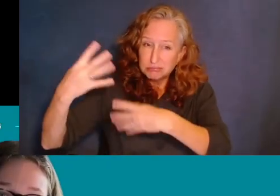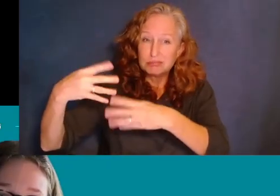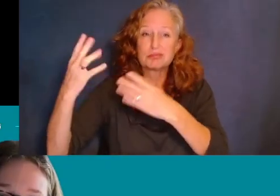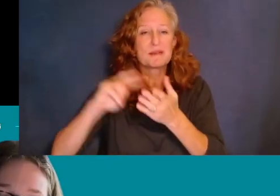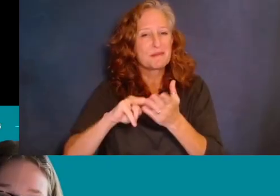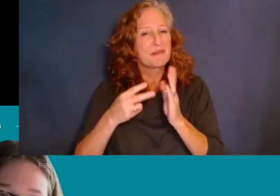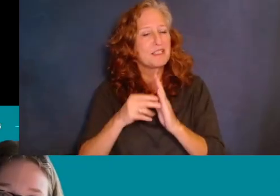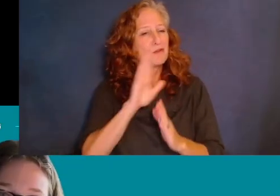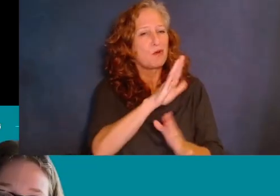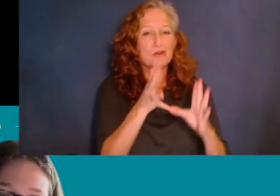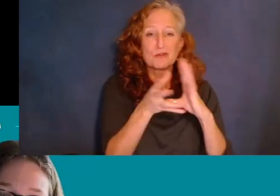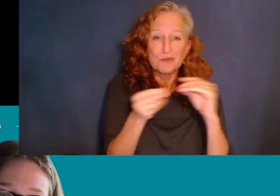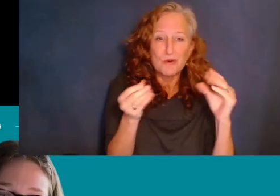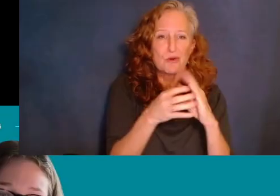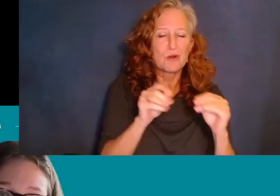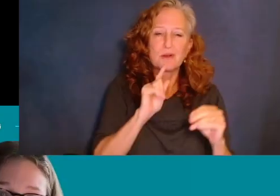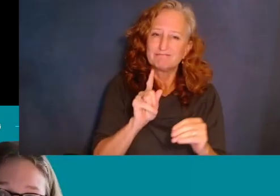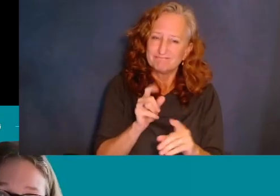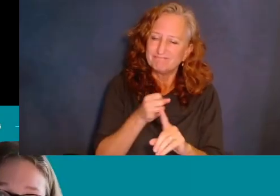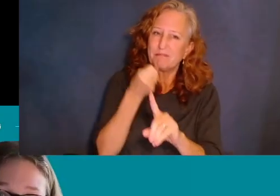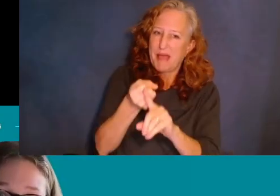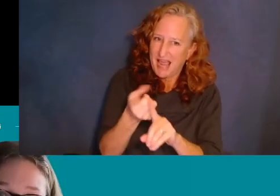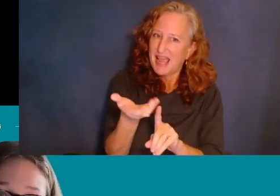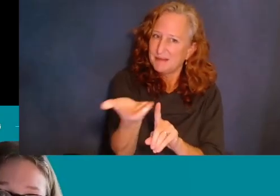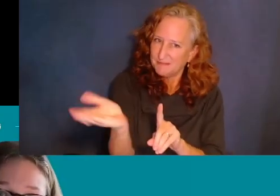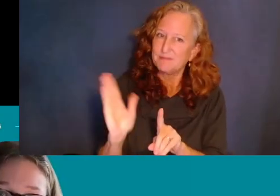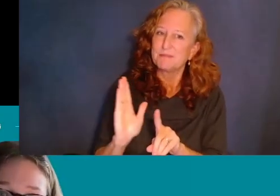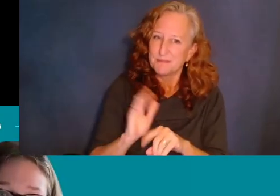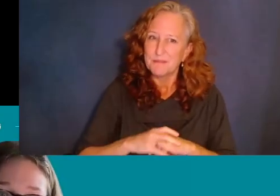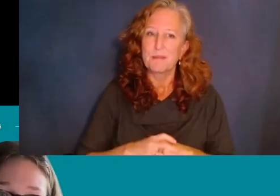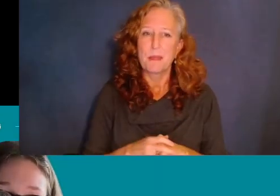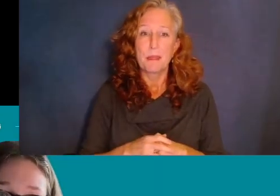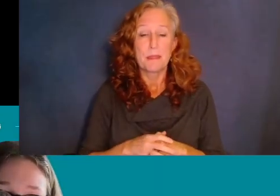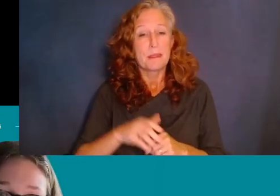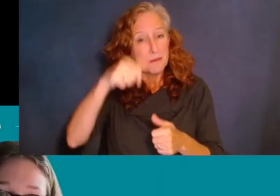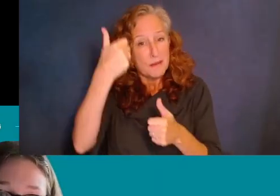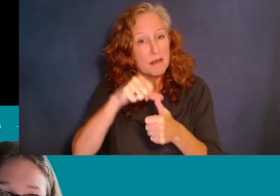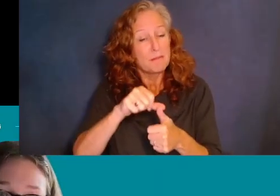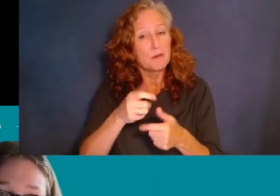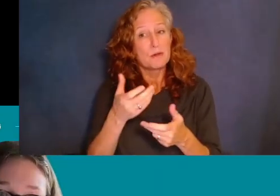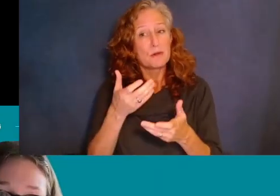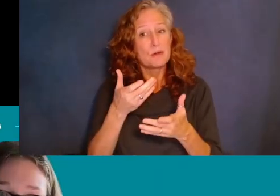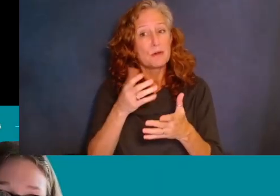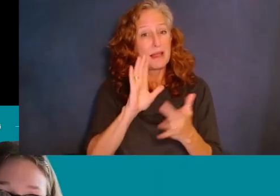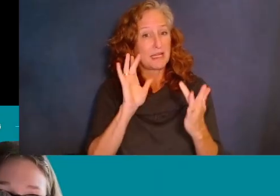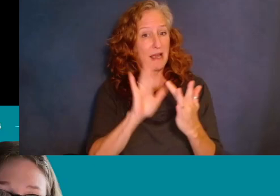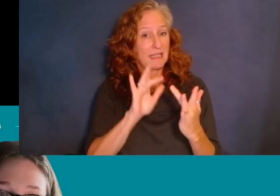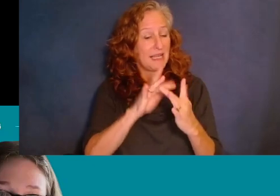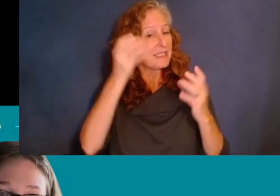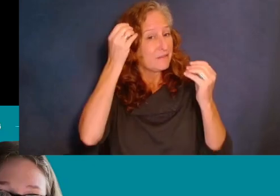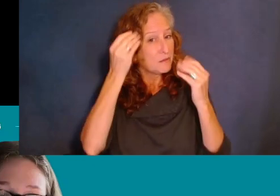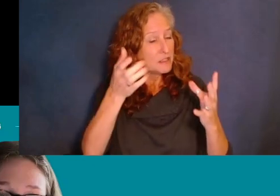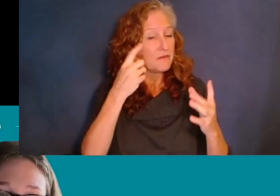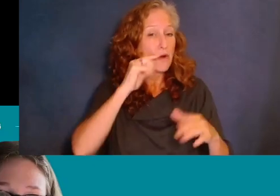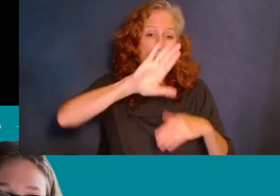resonated. Remember that the contact information for any of our speakers today is on